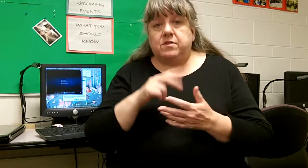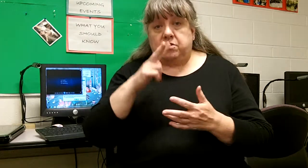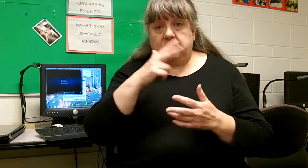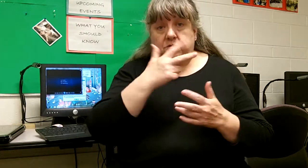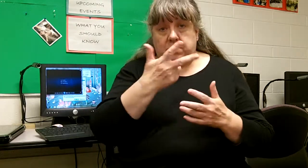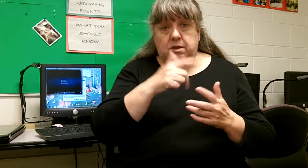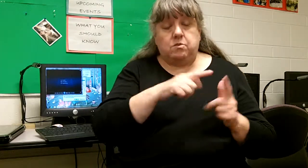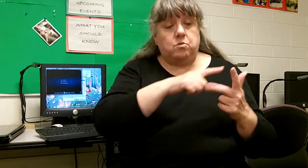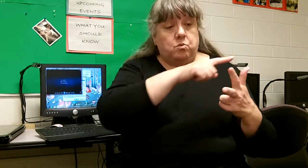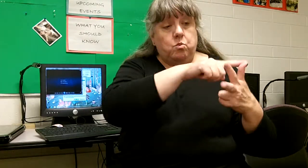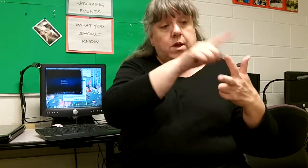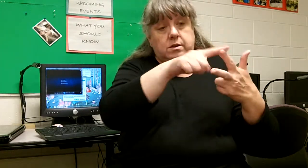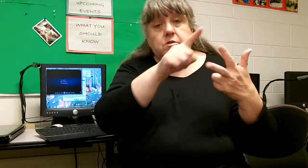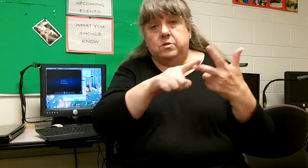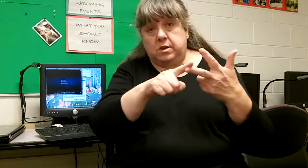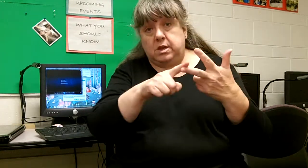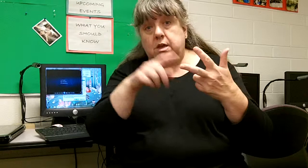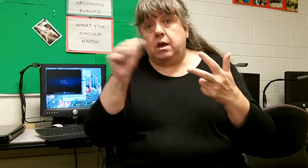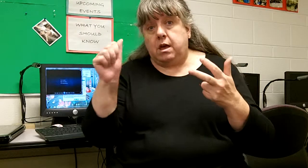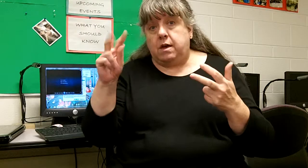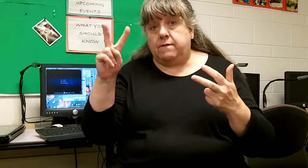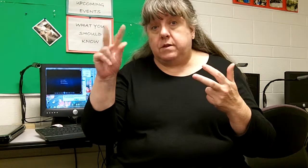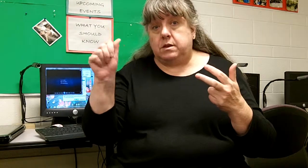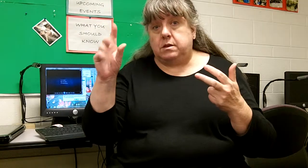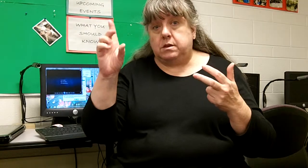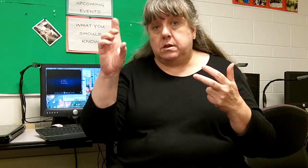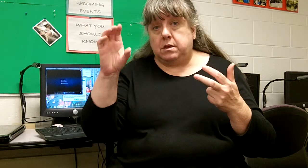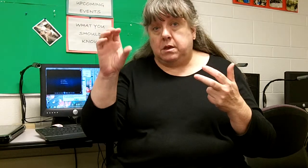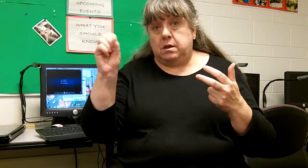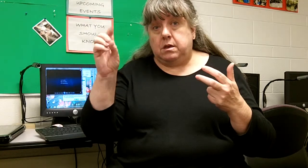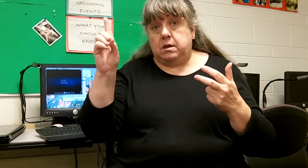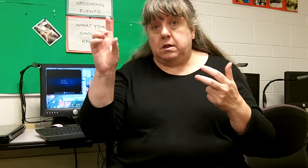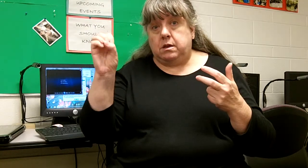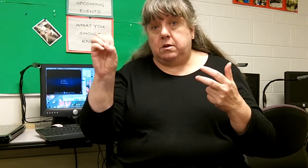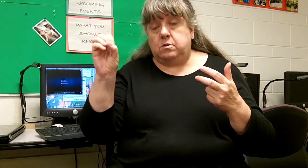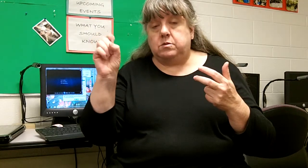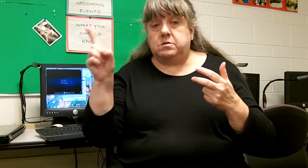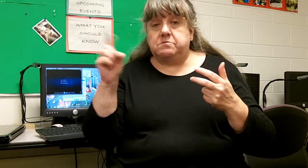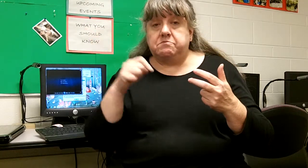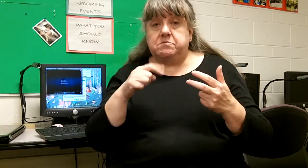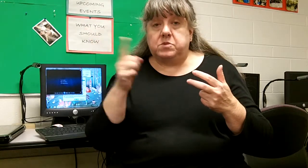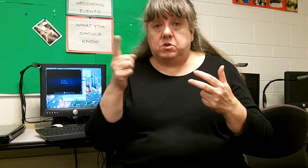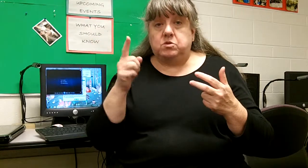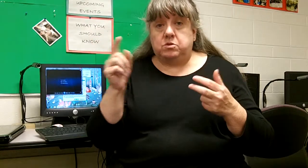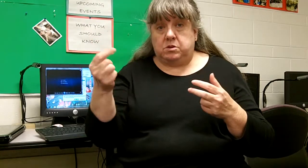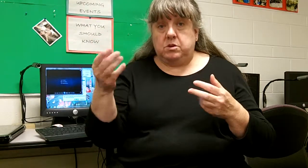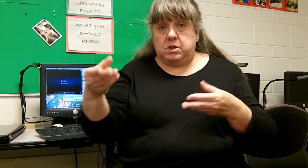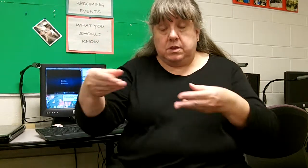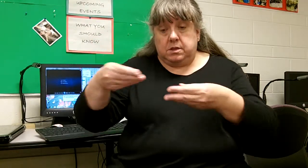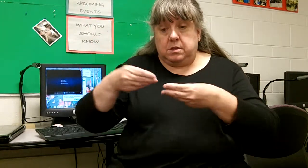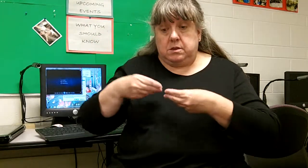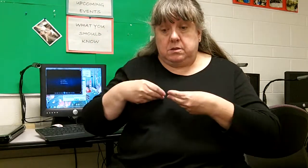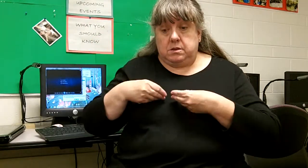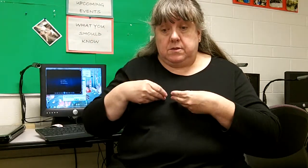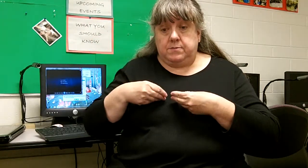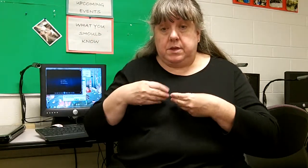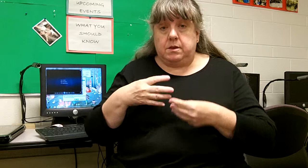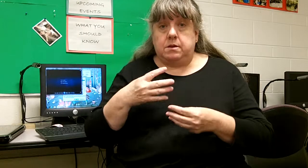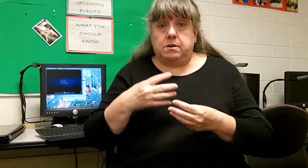3. Right? 1, 2, 3. And let's say you were to give me 4 more avocados. Let me put this 4 in yellow so you know that